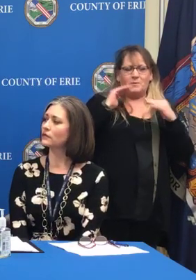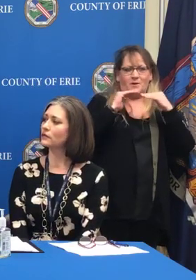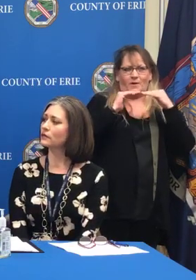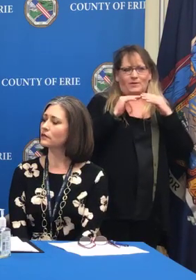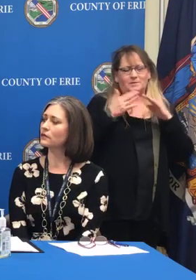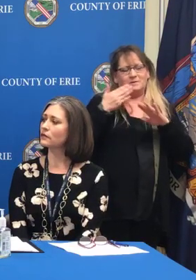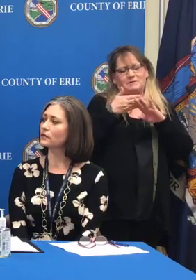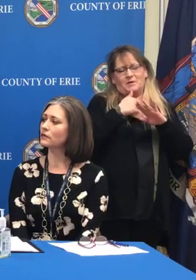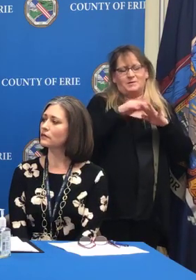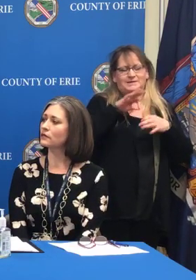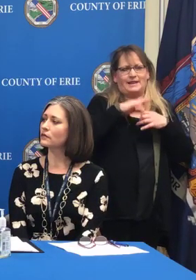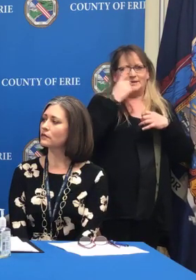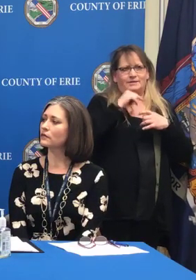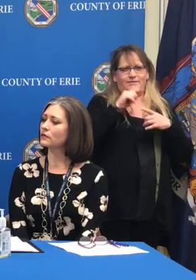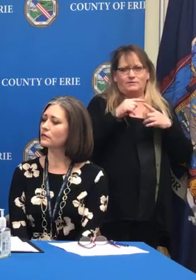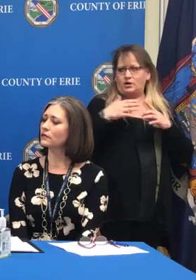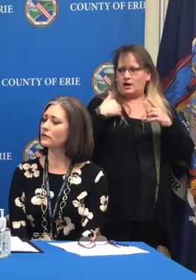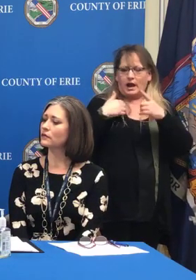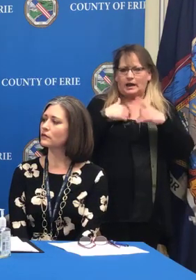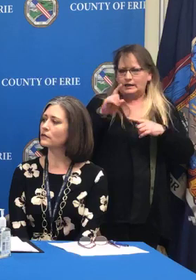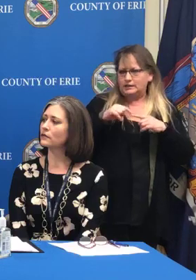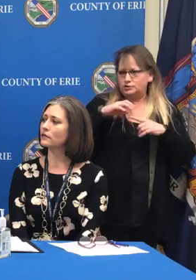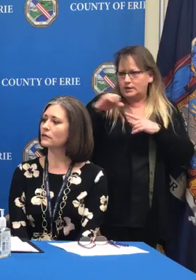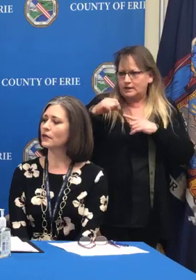election. They are working.